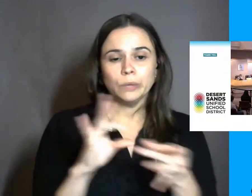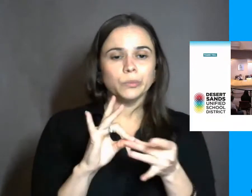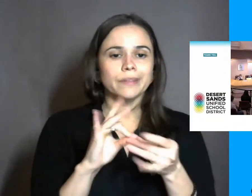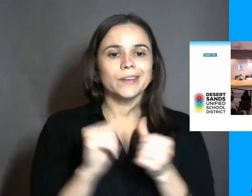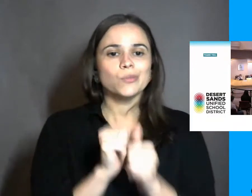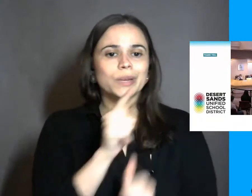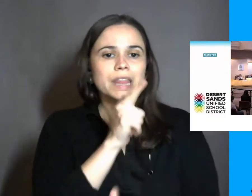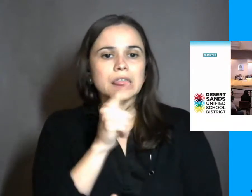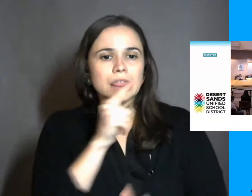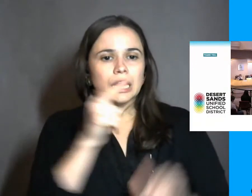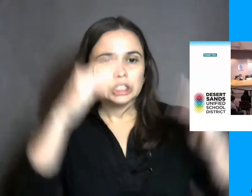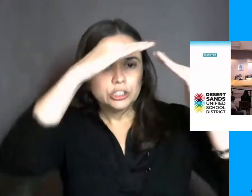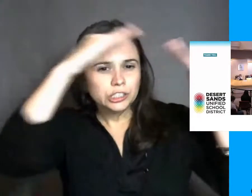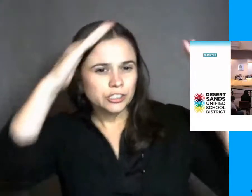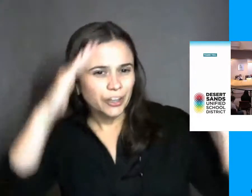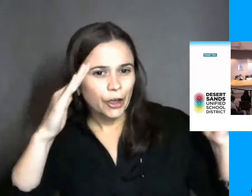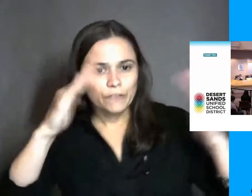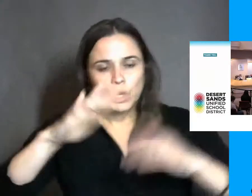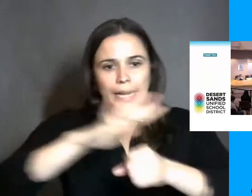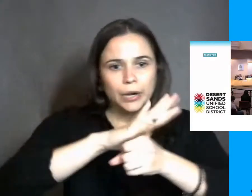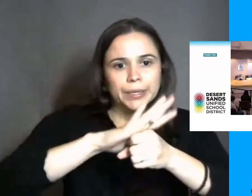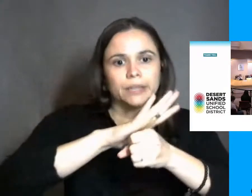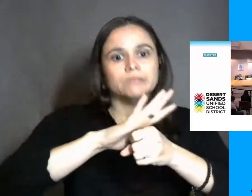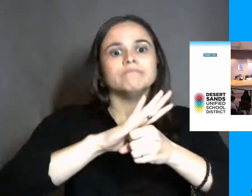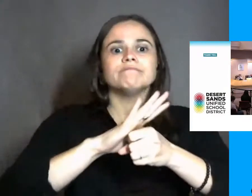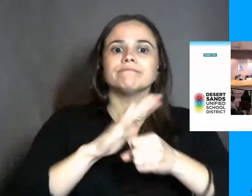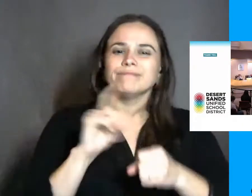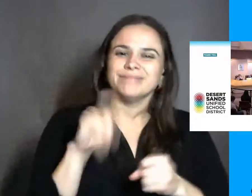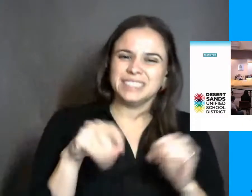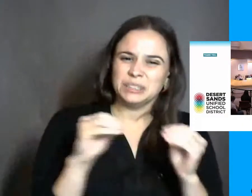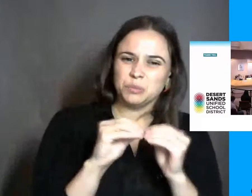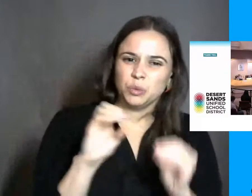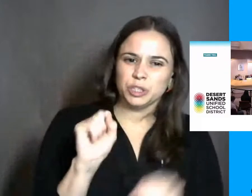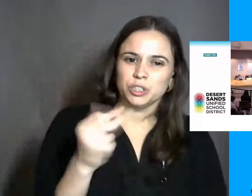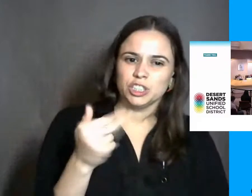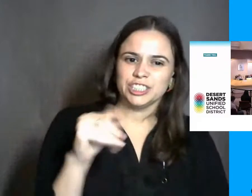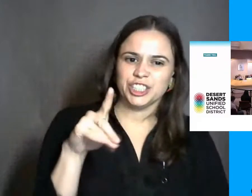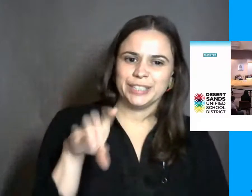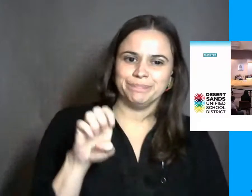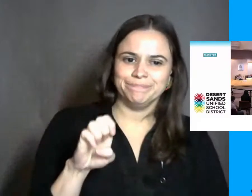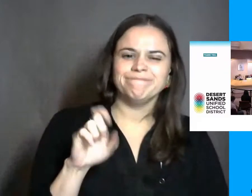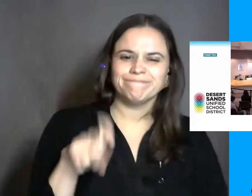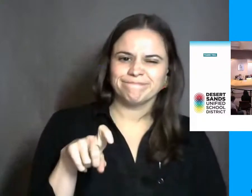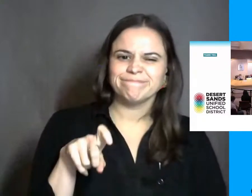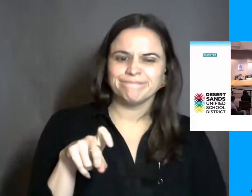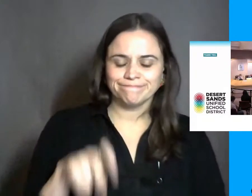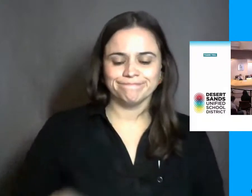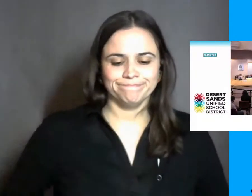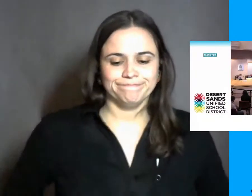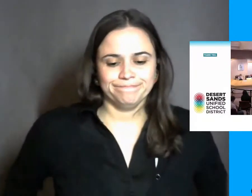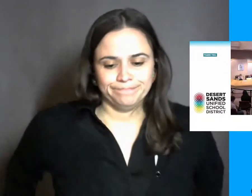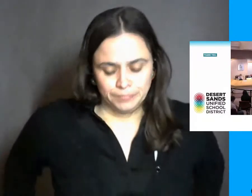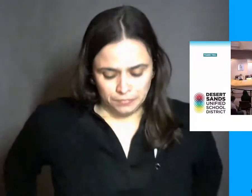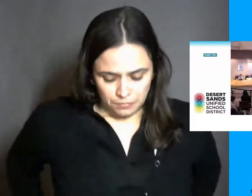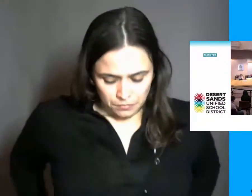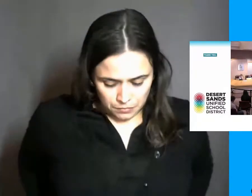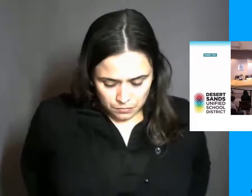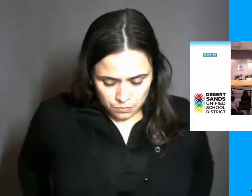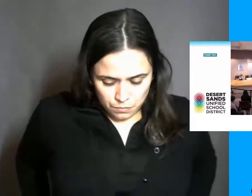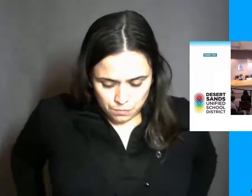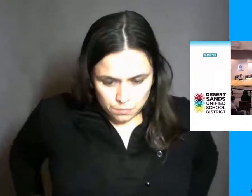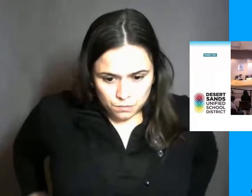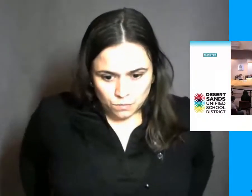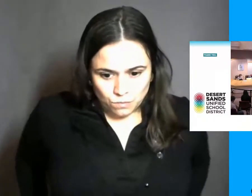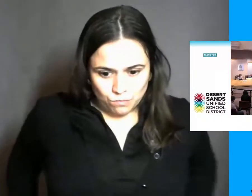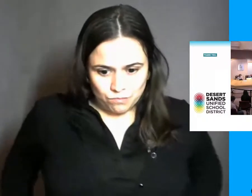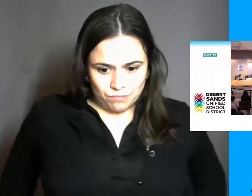then as far as like the school colors, when you're deciding on these different places, I just noticed there's a lot of